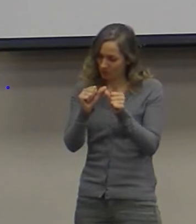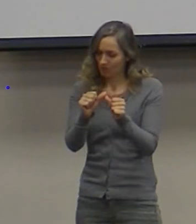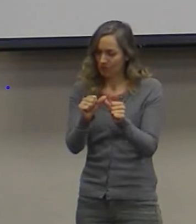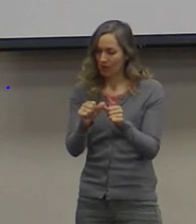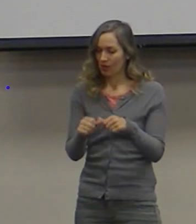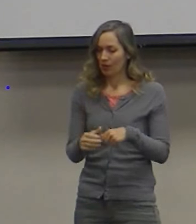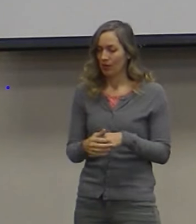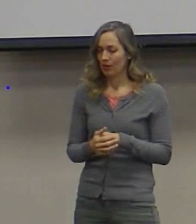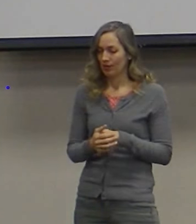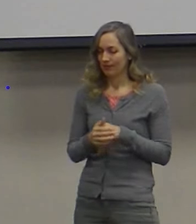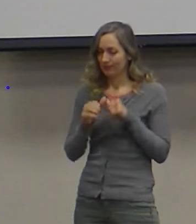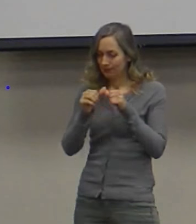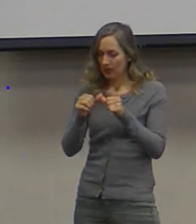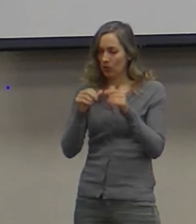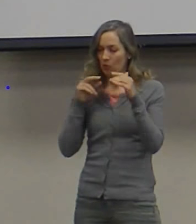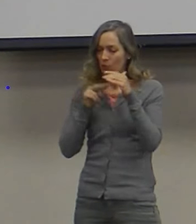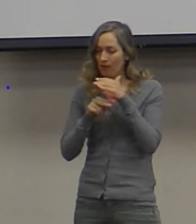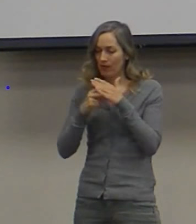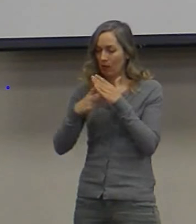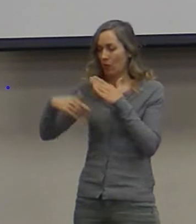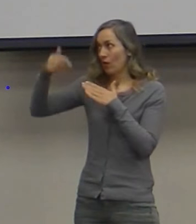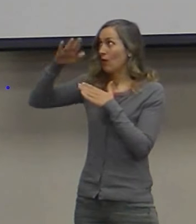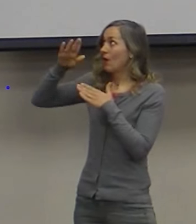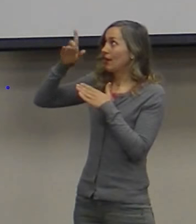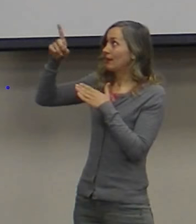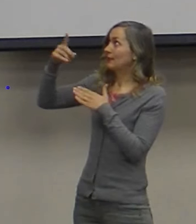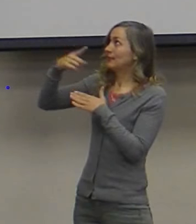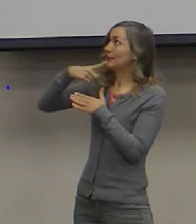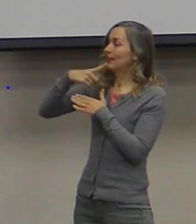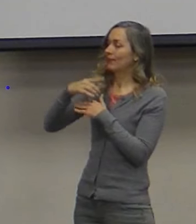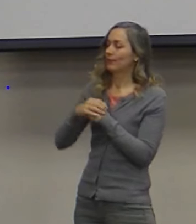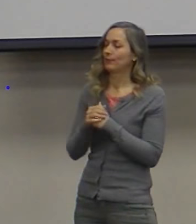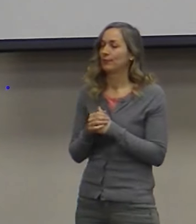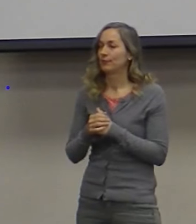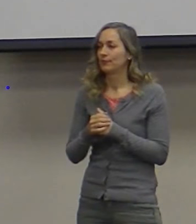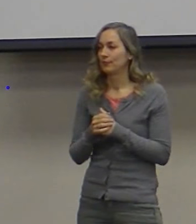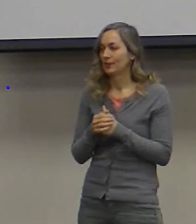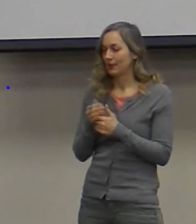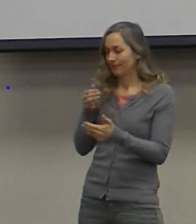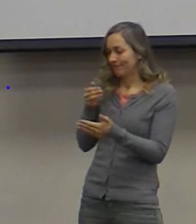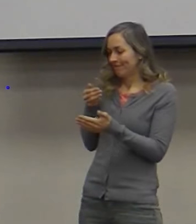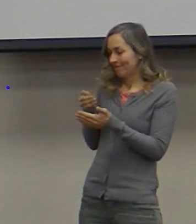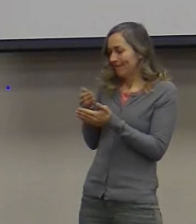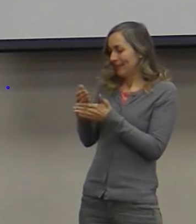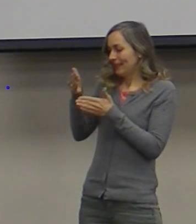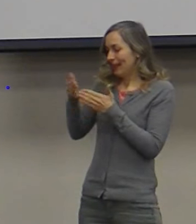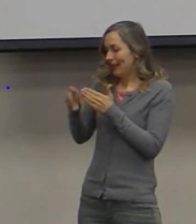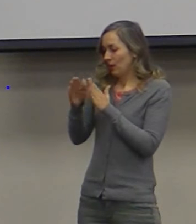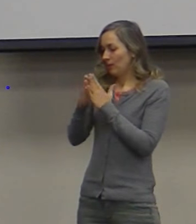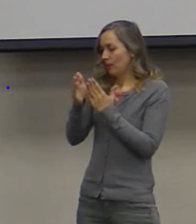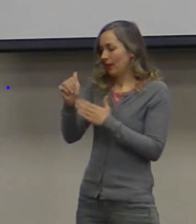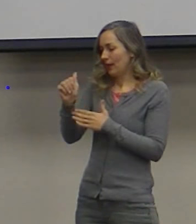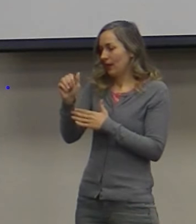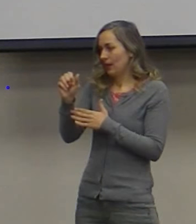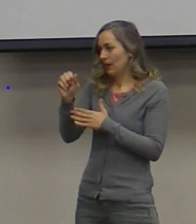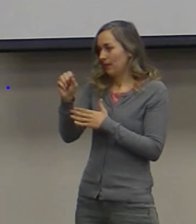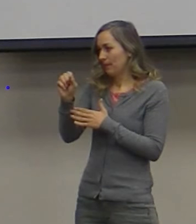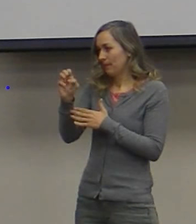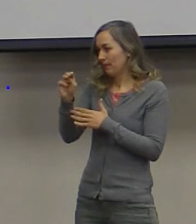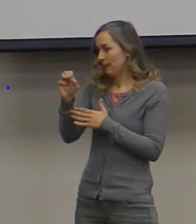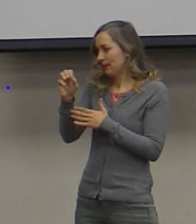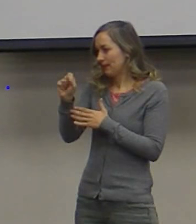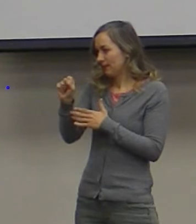Amos, 90% of his message is doom and gloom. There's that hope at the end, that hope